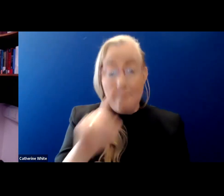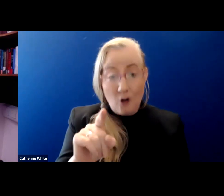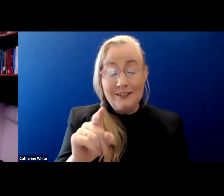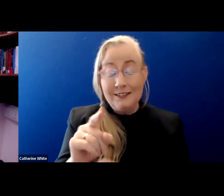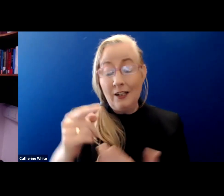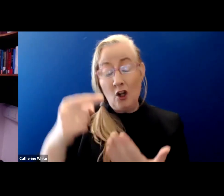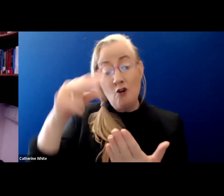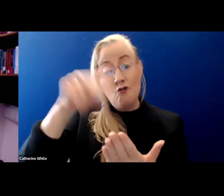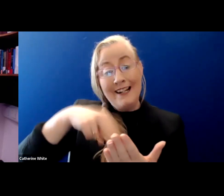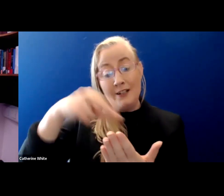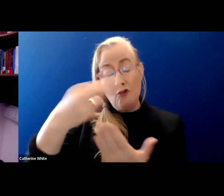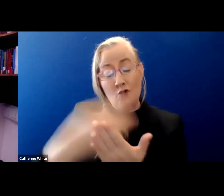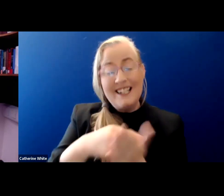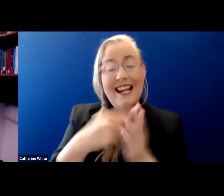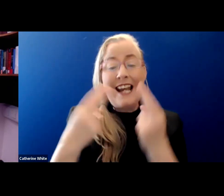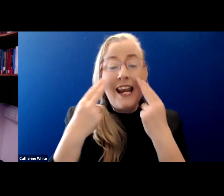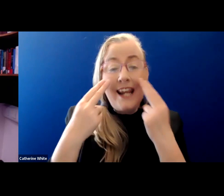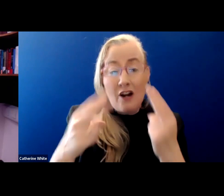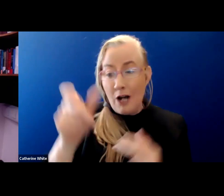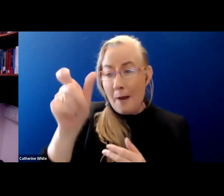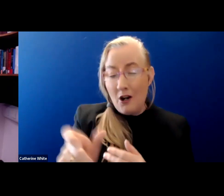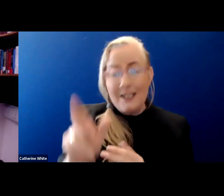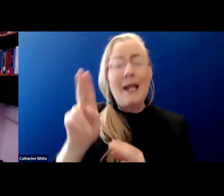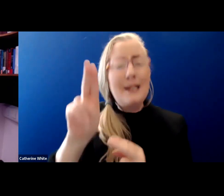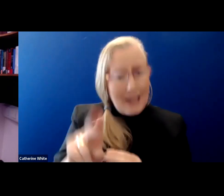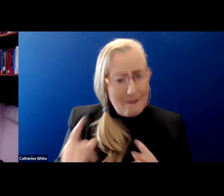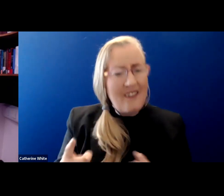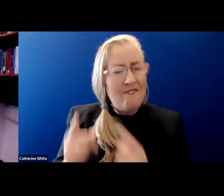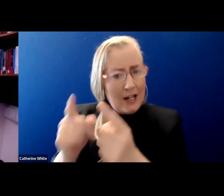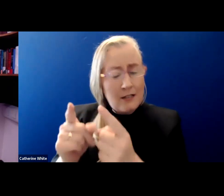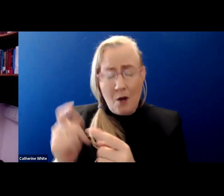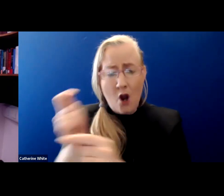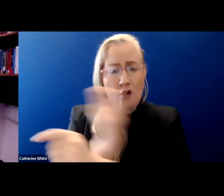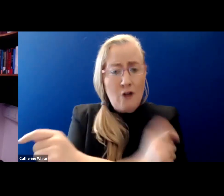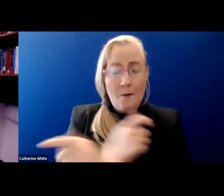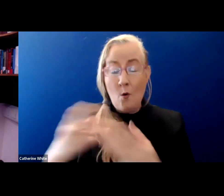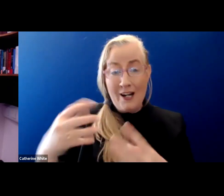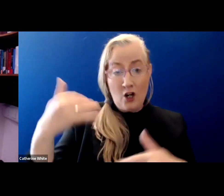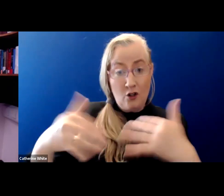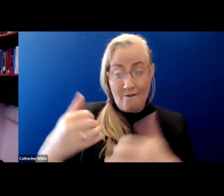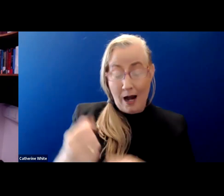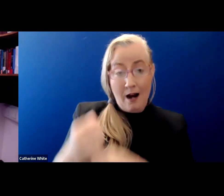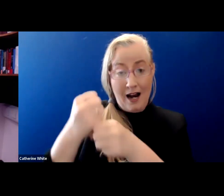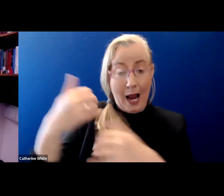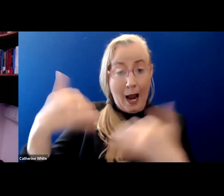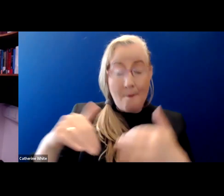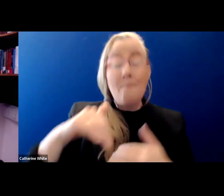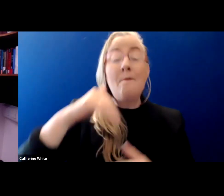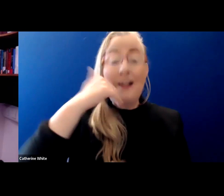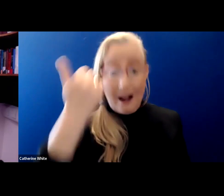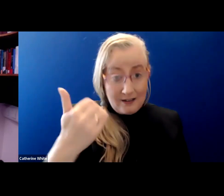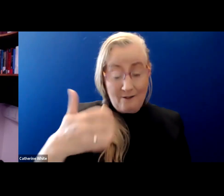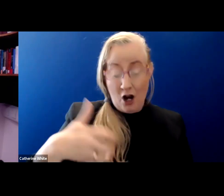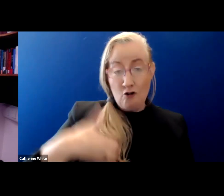rules would suggest that natural persons can be victims of this crime when suffering harm as a result of aggression.